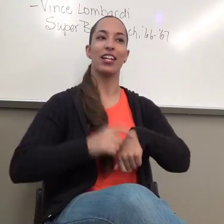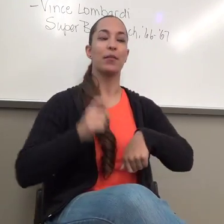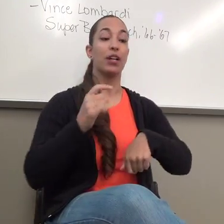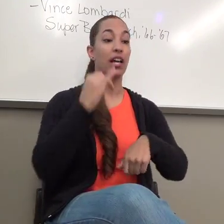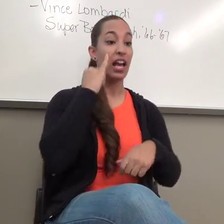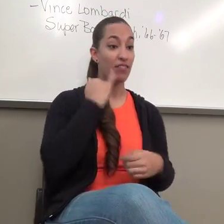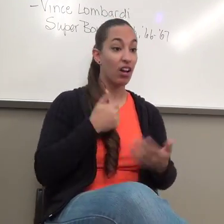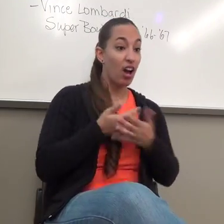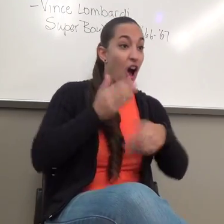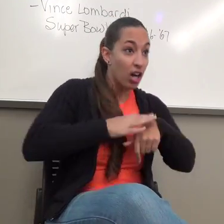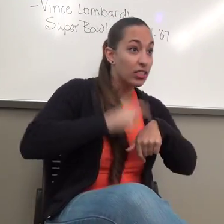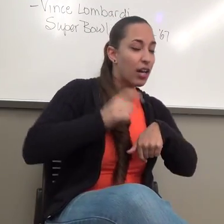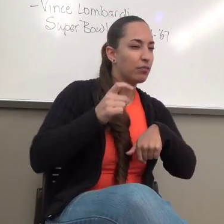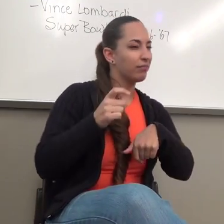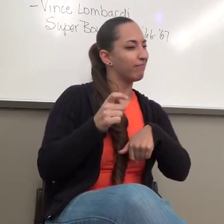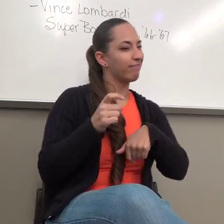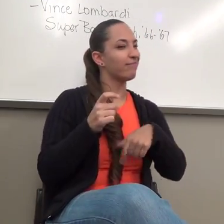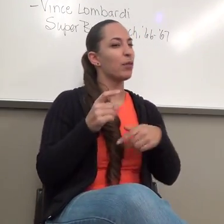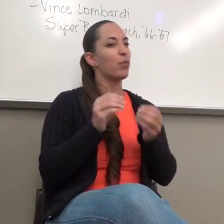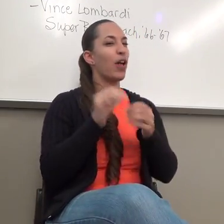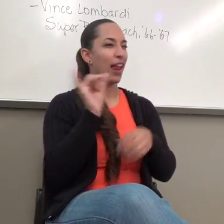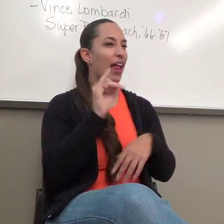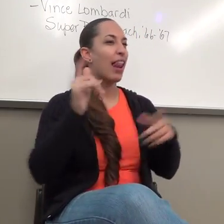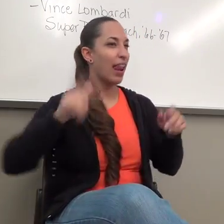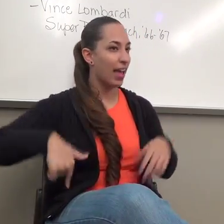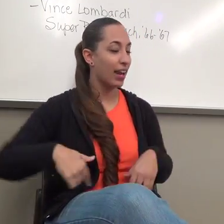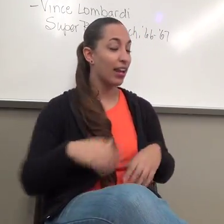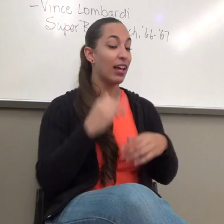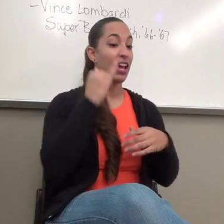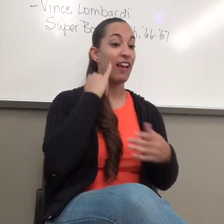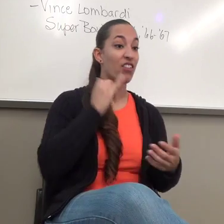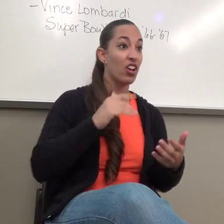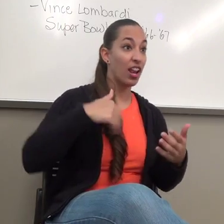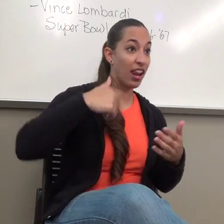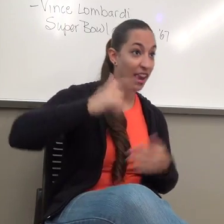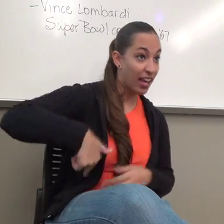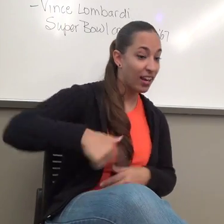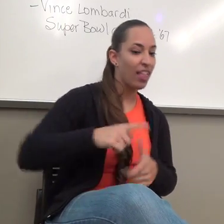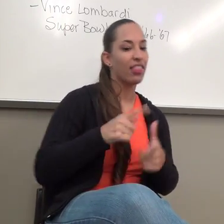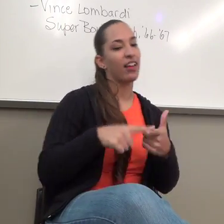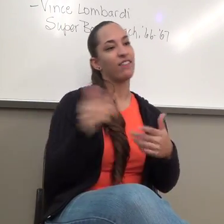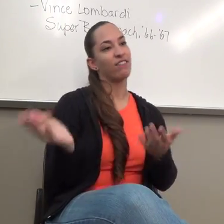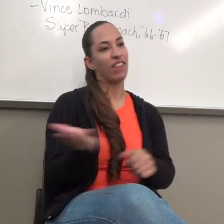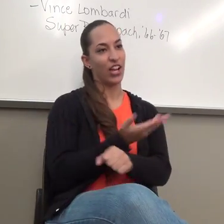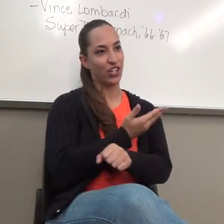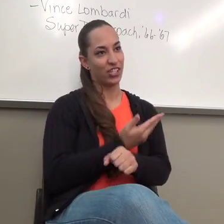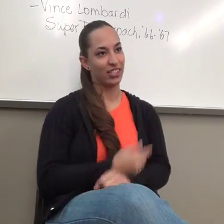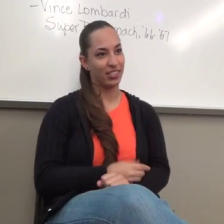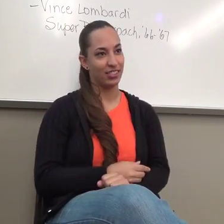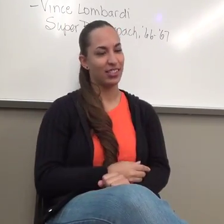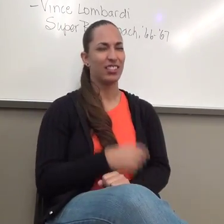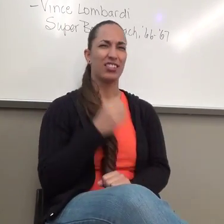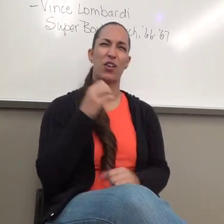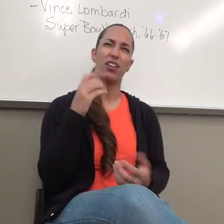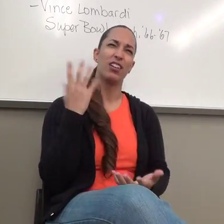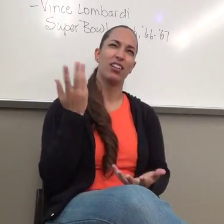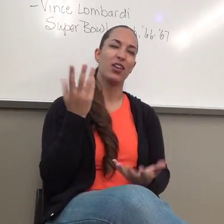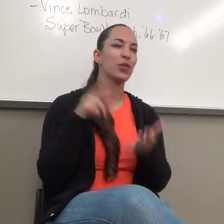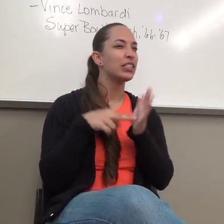late. If you're late, you're fired. Okay? What does that mean? A couple of those statements